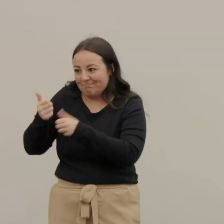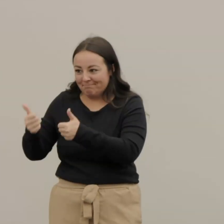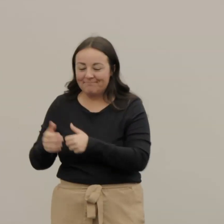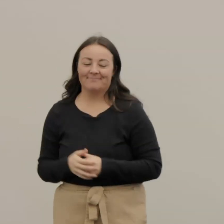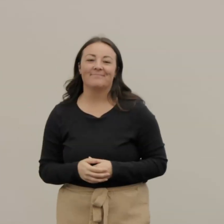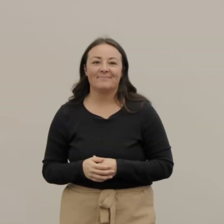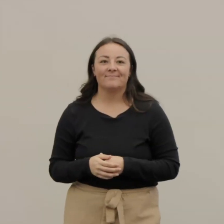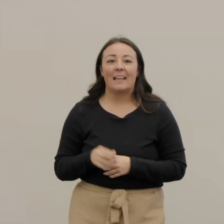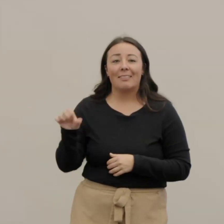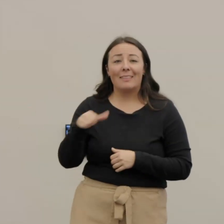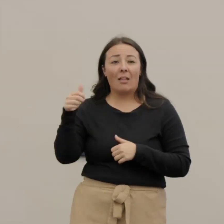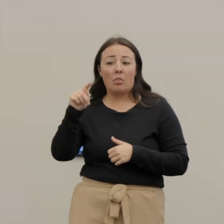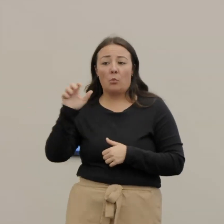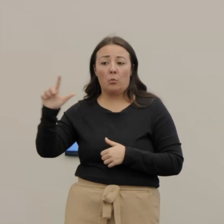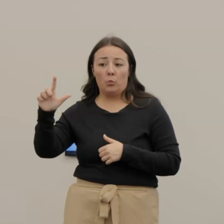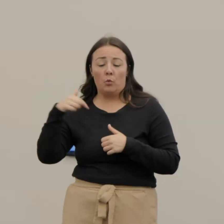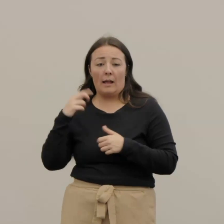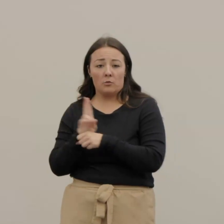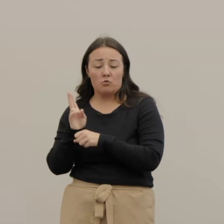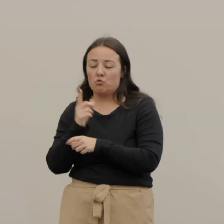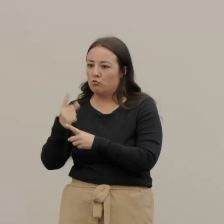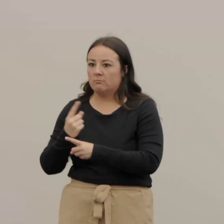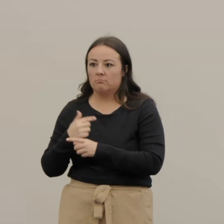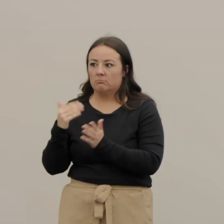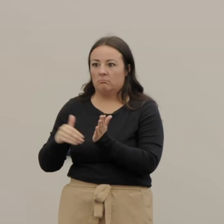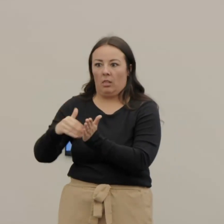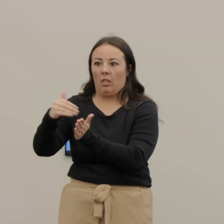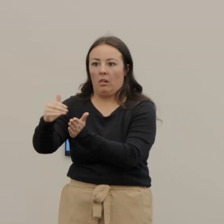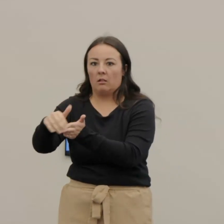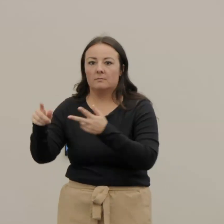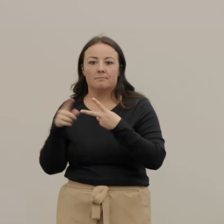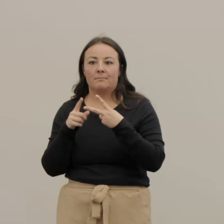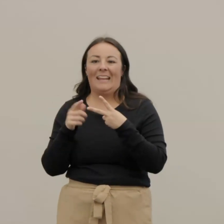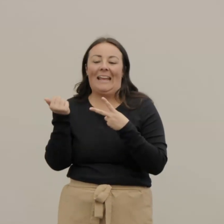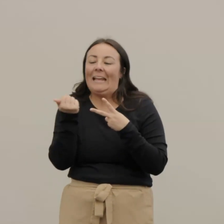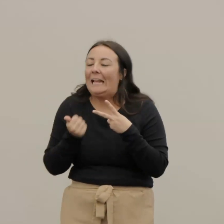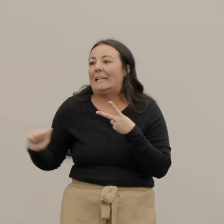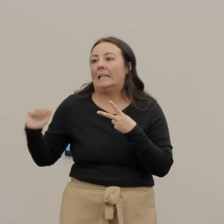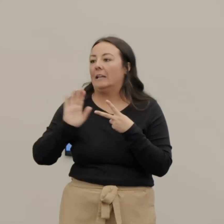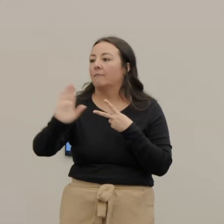The other tool that I'm using on the regular is any of your AIs.